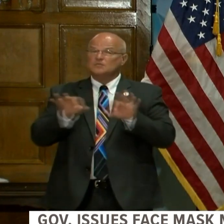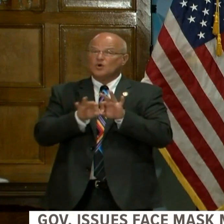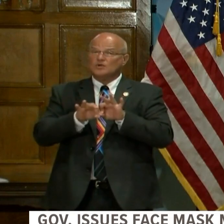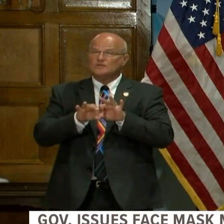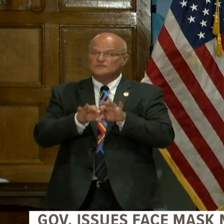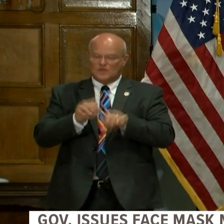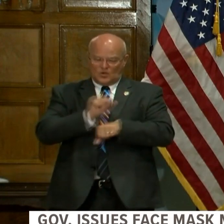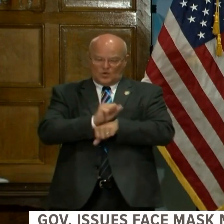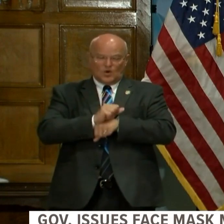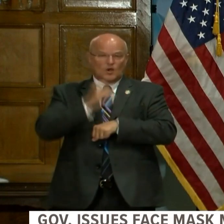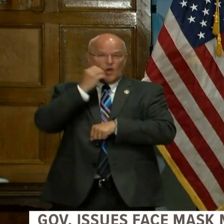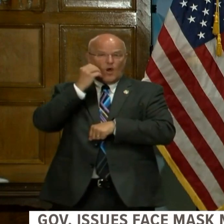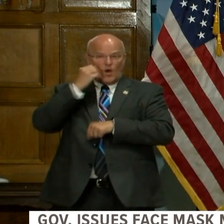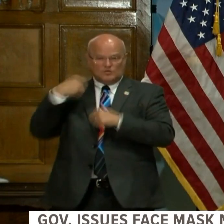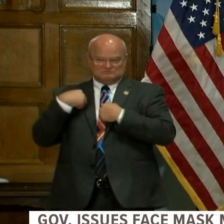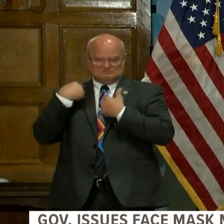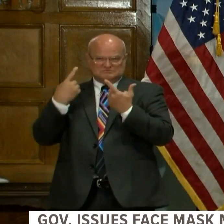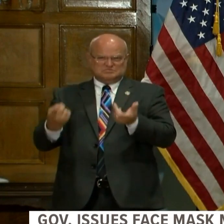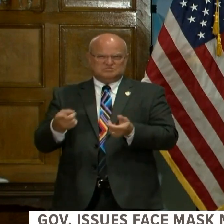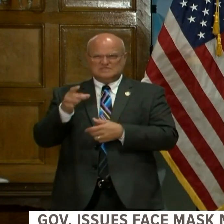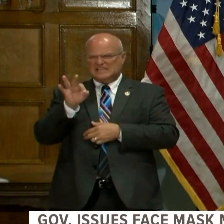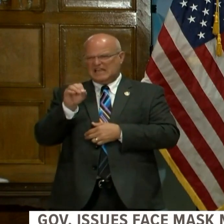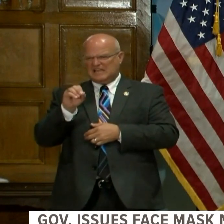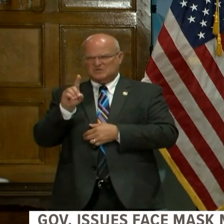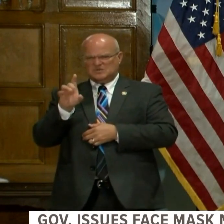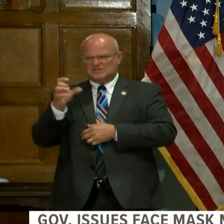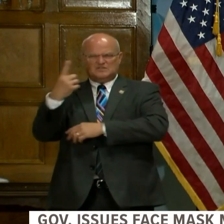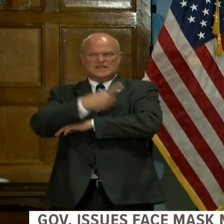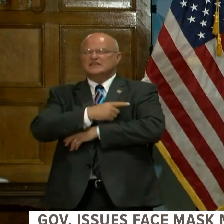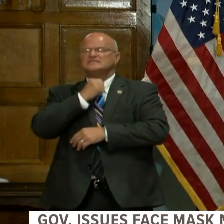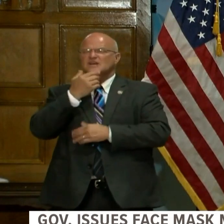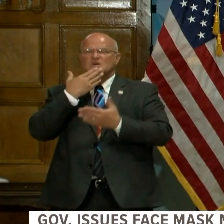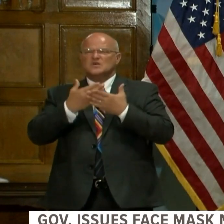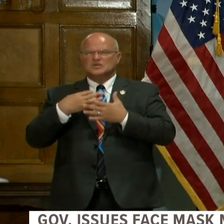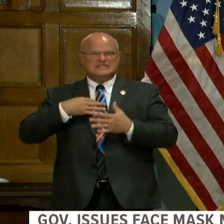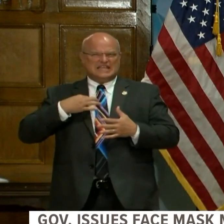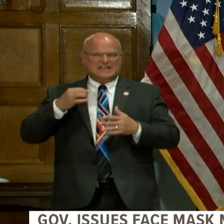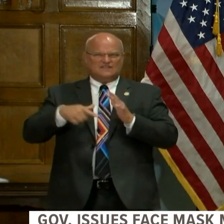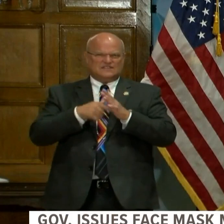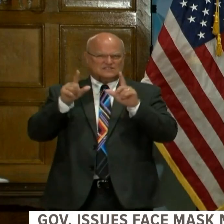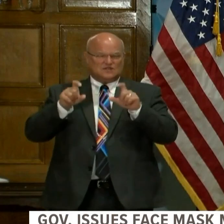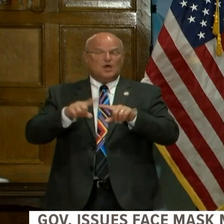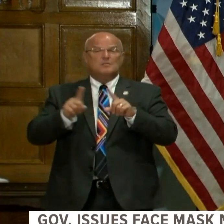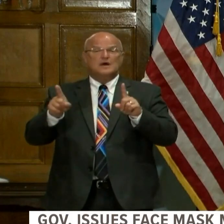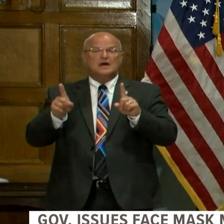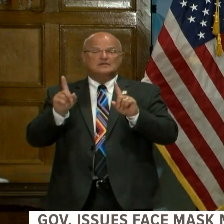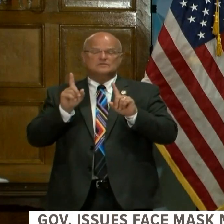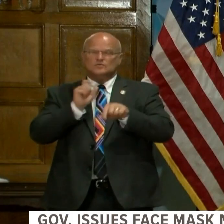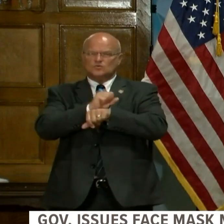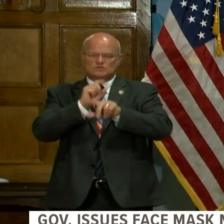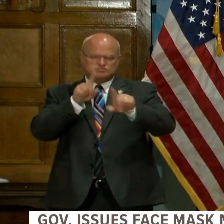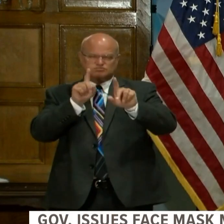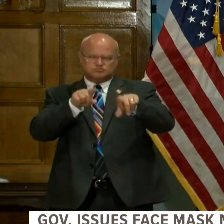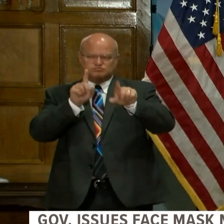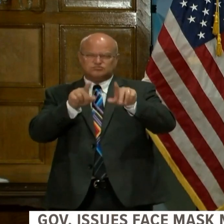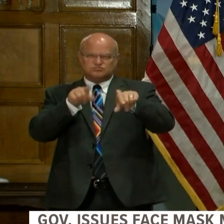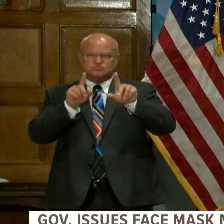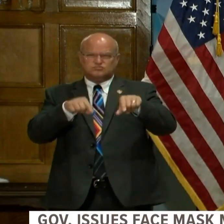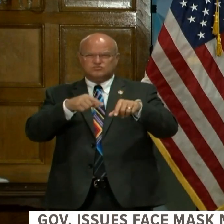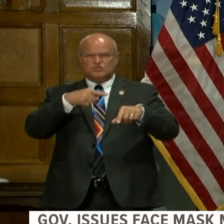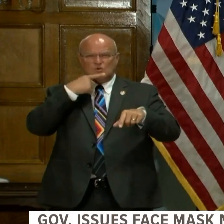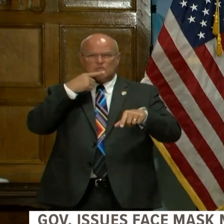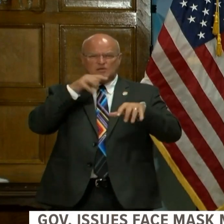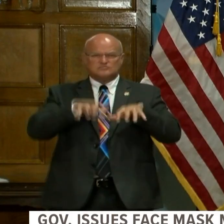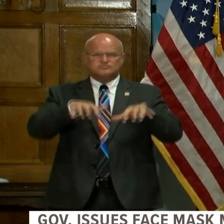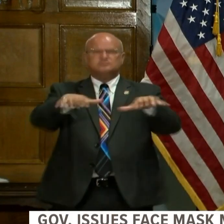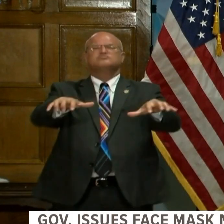you've been working from home for the past 90, 100 days, you may not be a good candidate for this trial. But if you've been going to work and in the